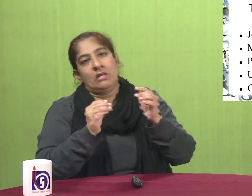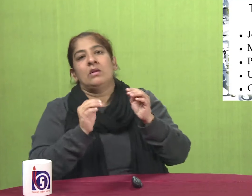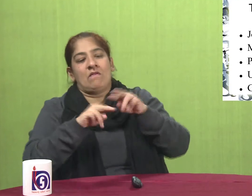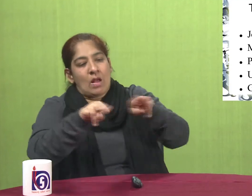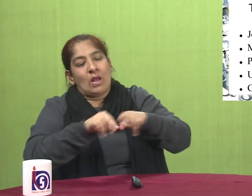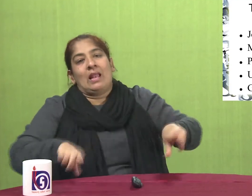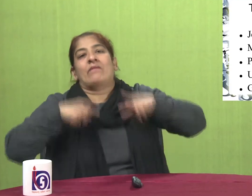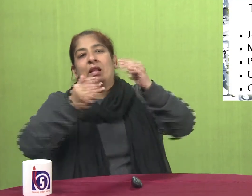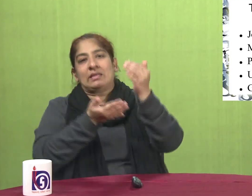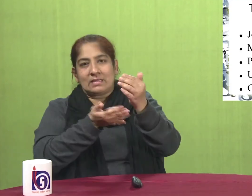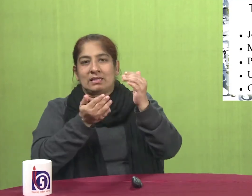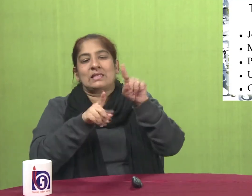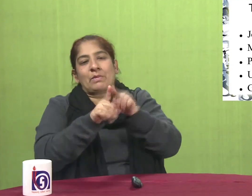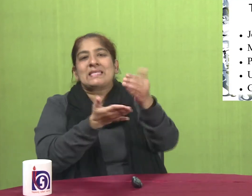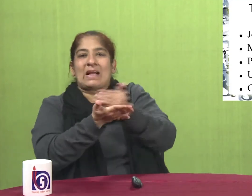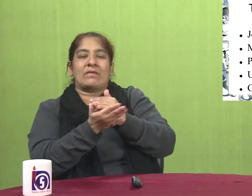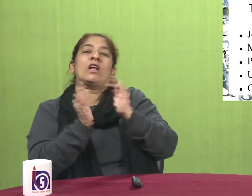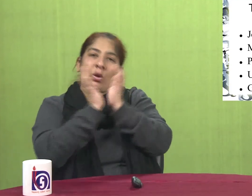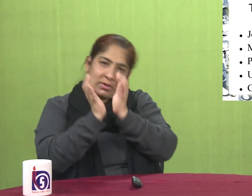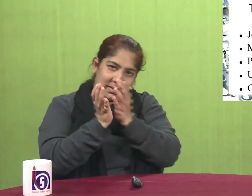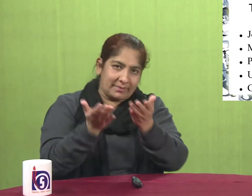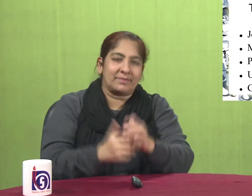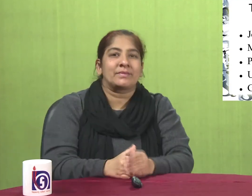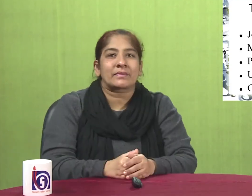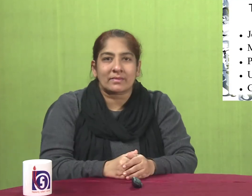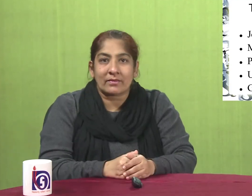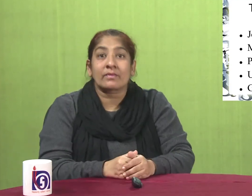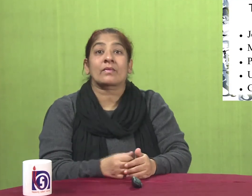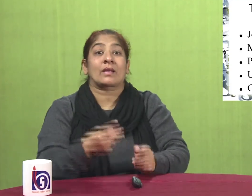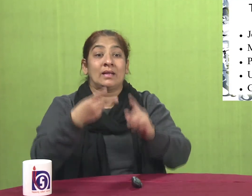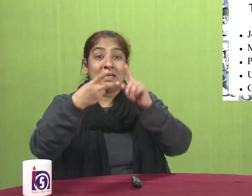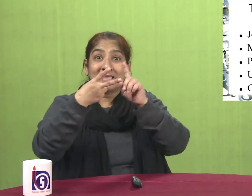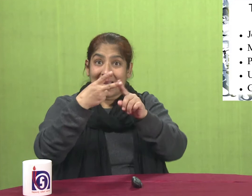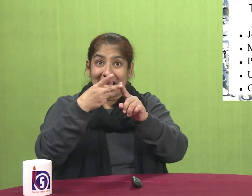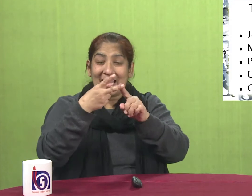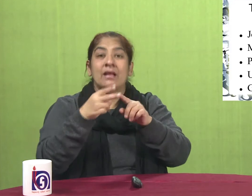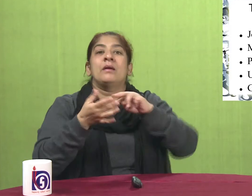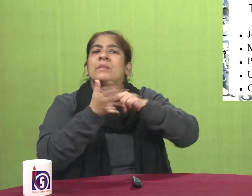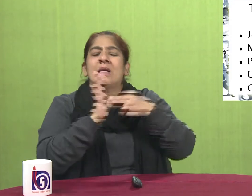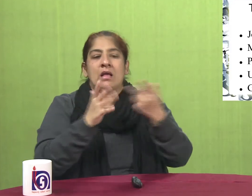If anything happens, there is always insurance that protects and claims.